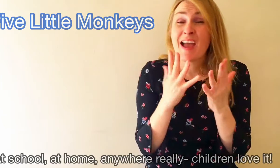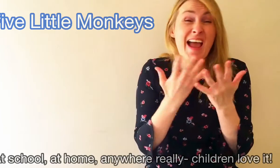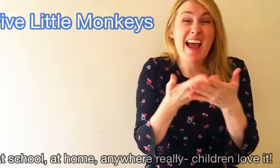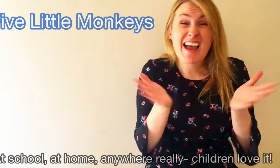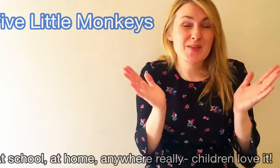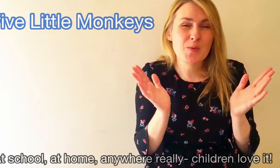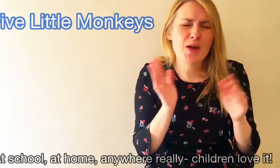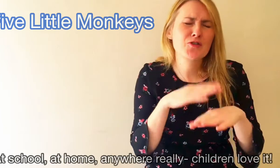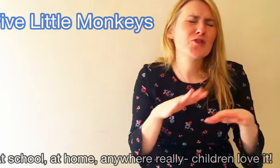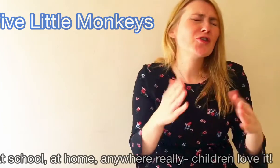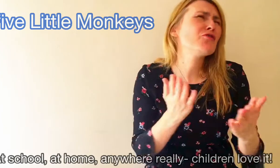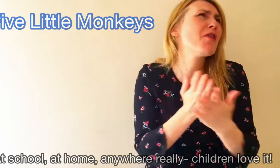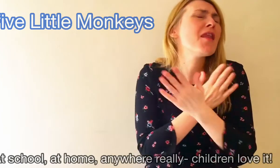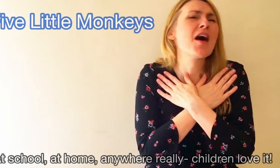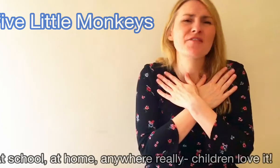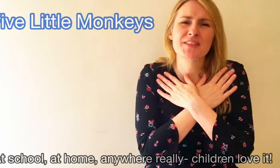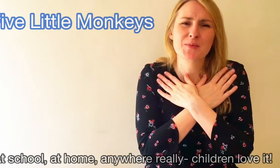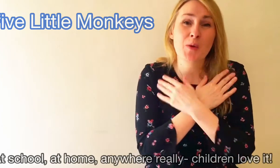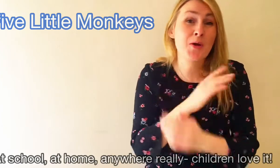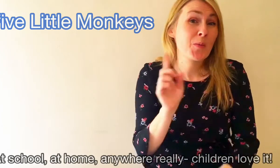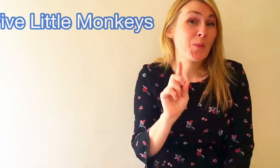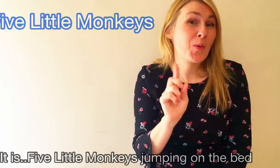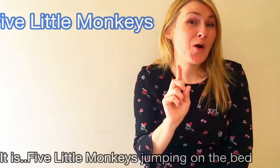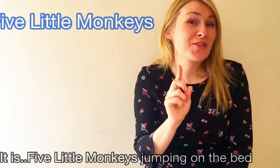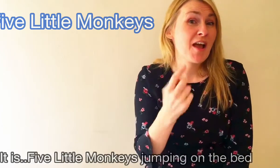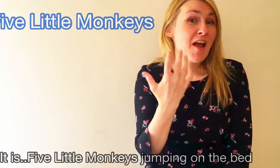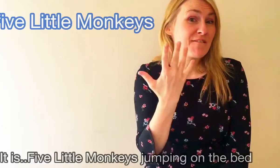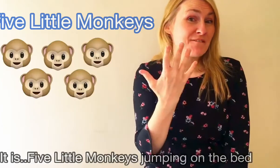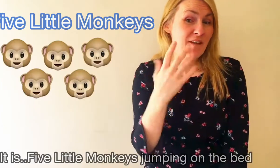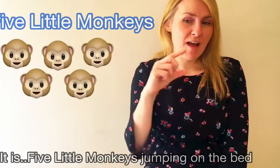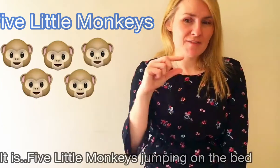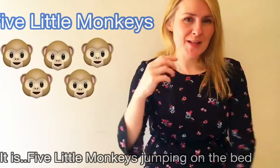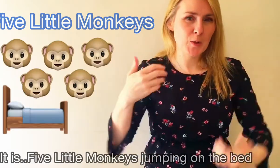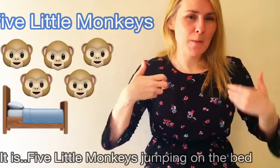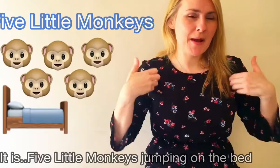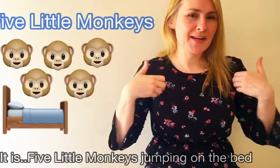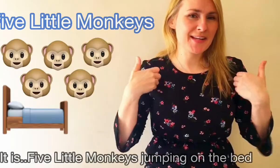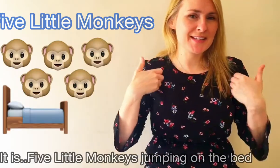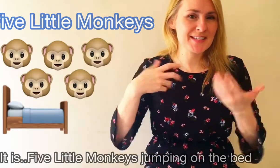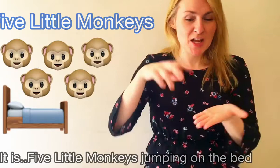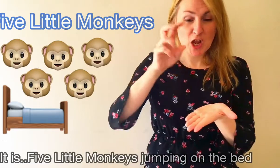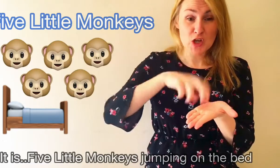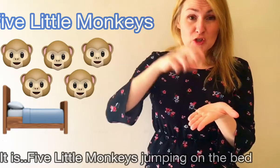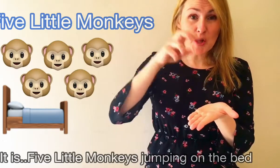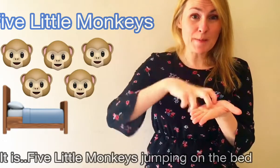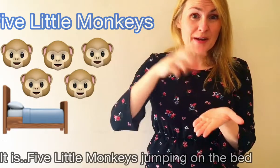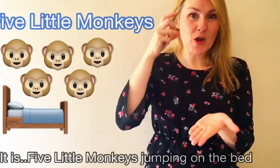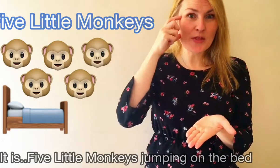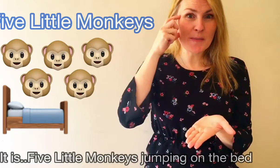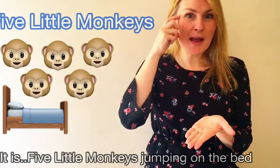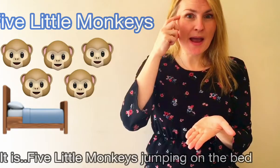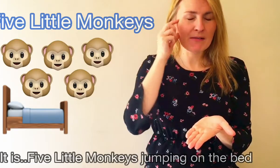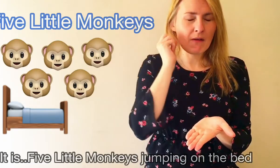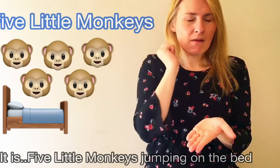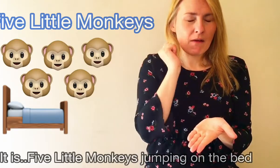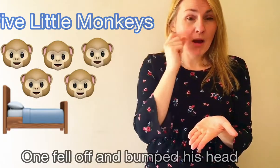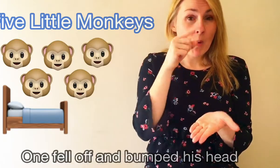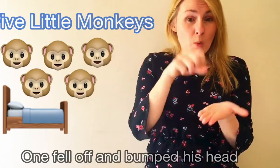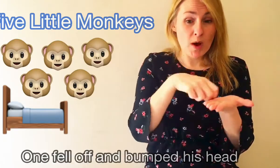Anyway children love this one, bird little monkey jumping on the bed, or